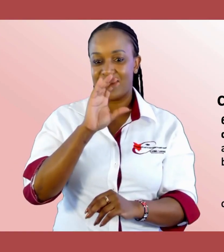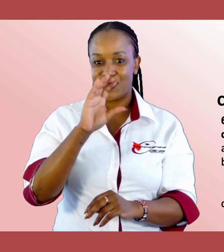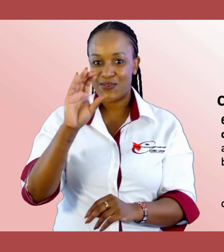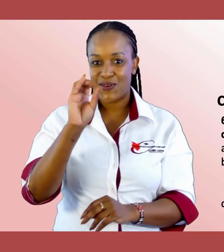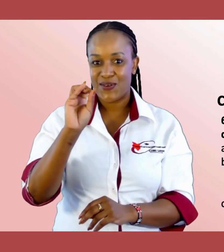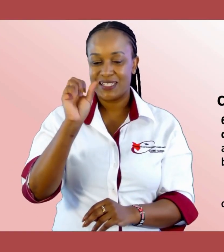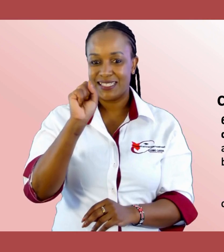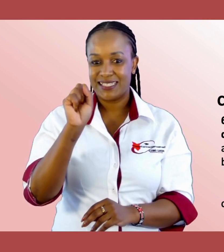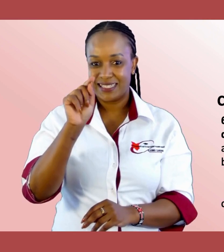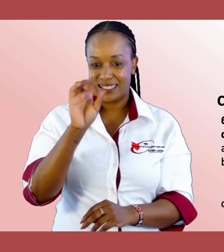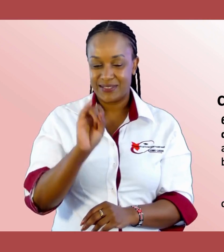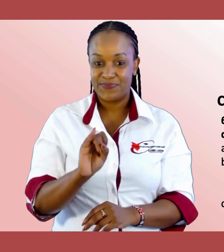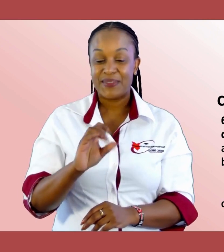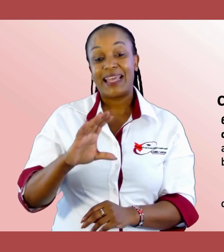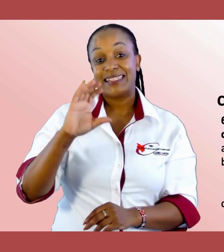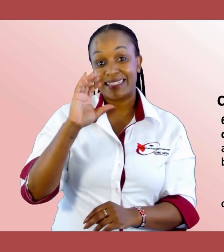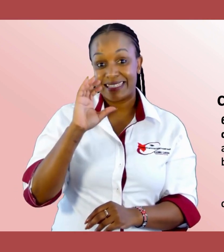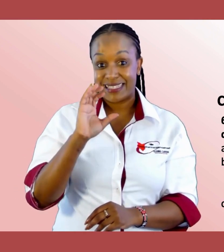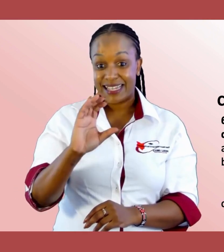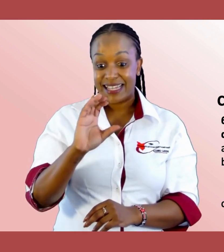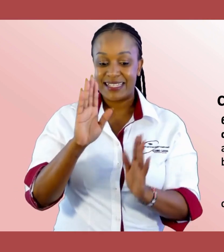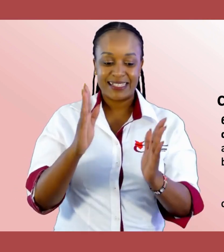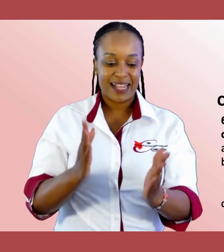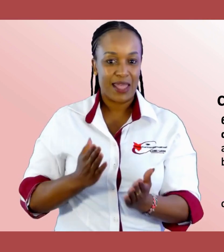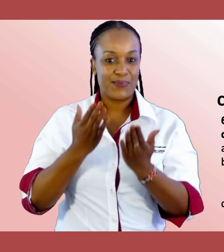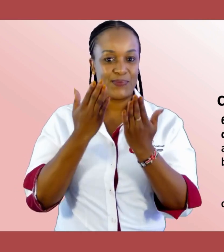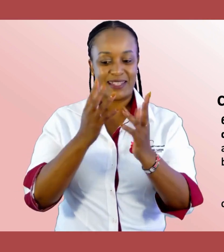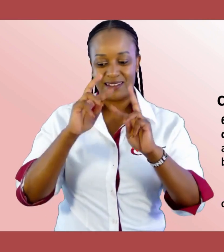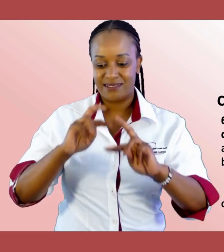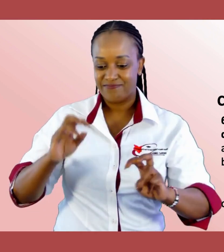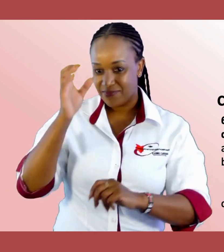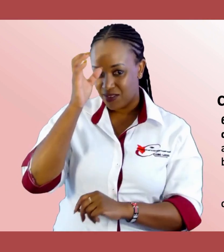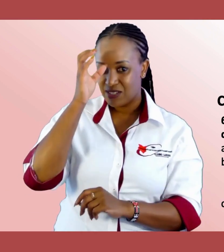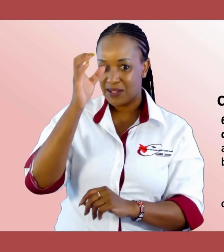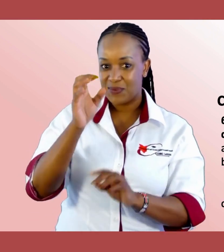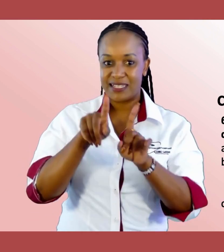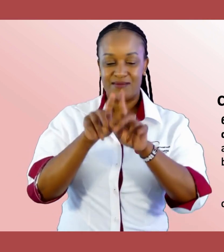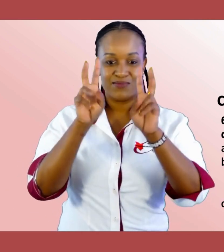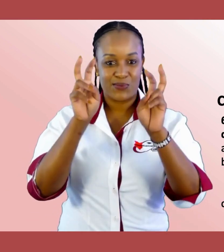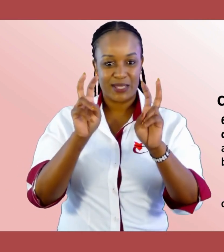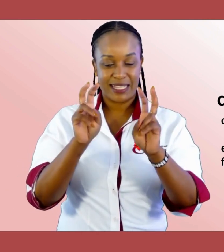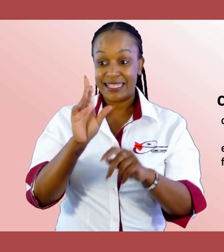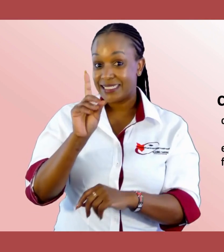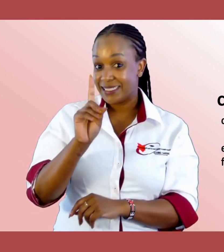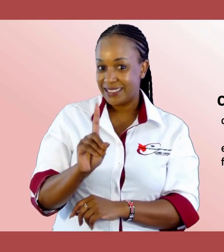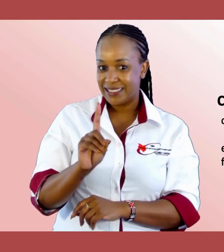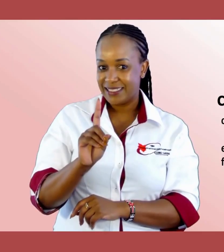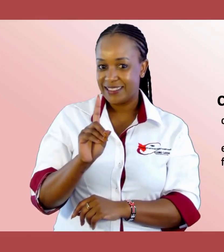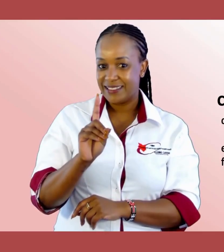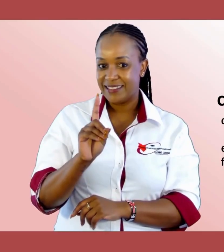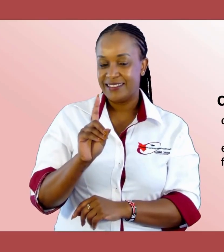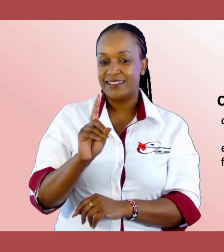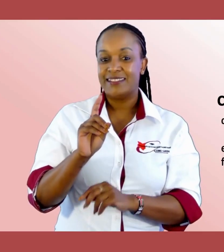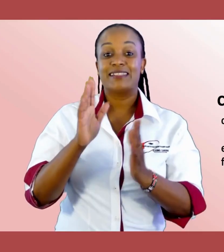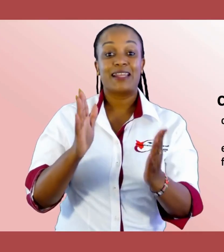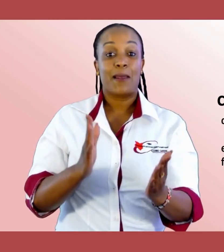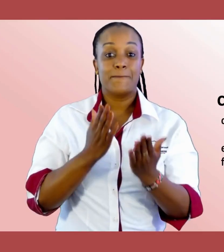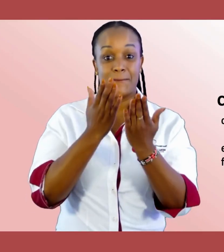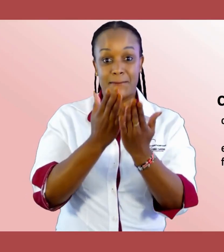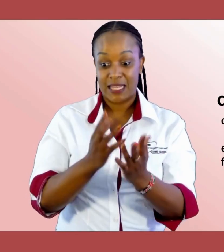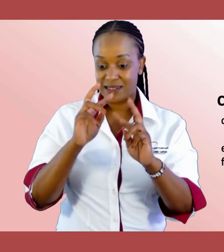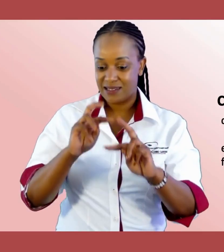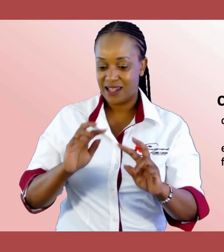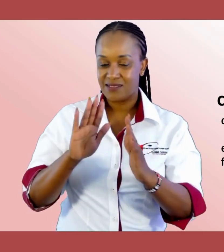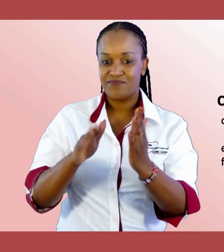NACOSTI. C. Submit a research concept and topic. D. Submit a